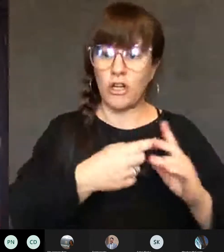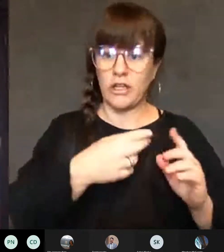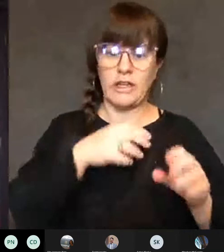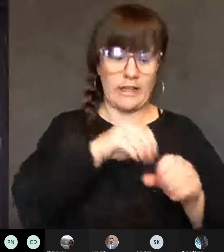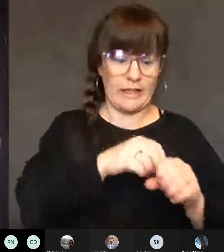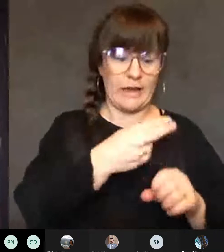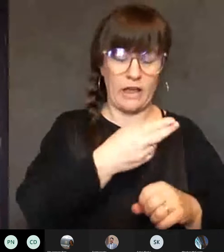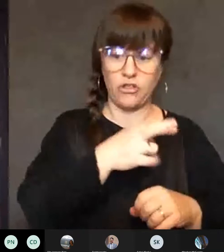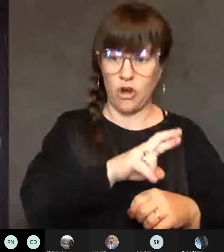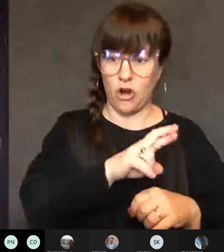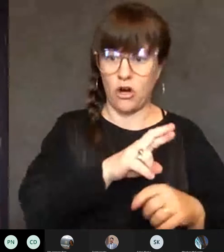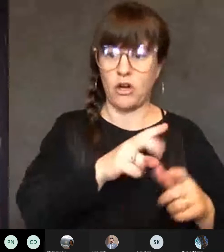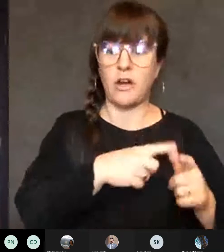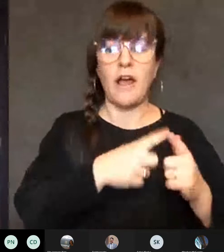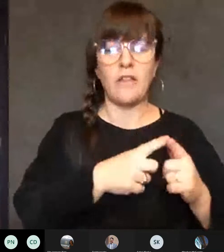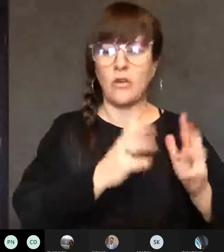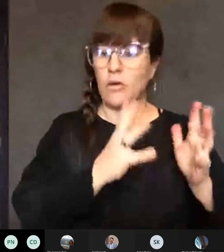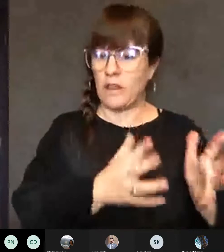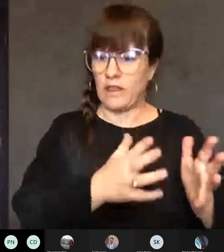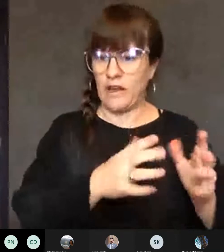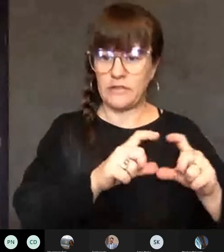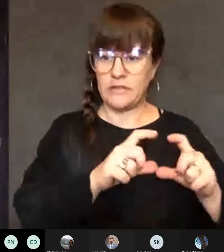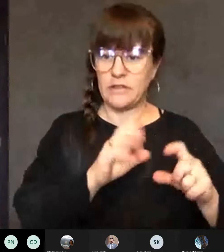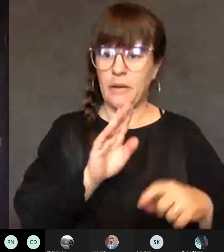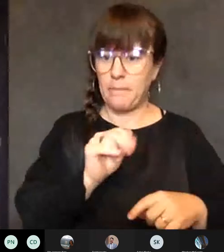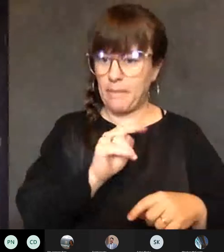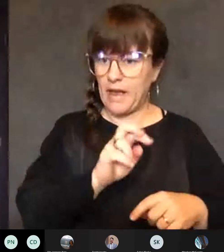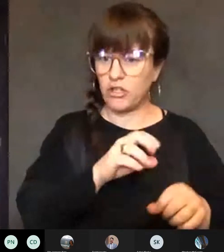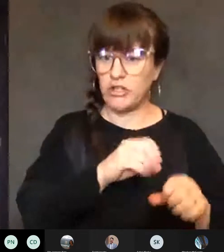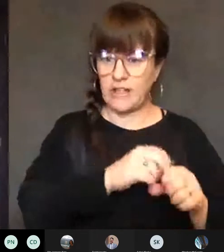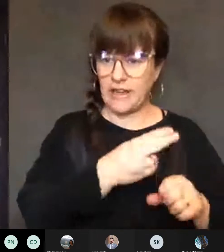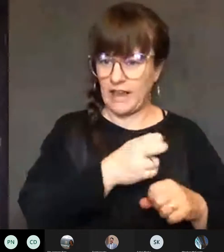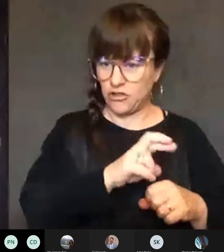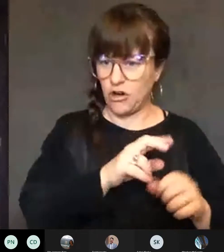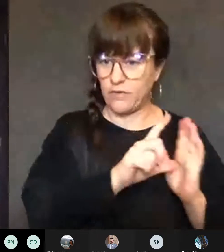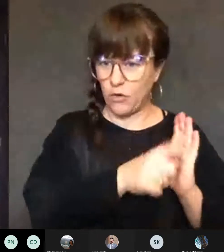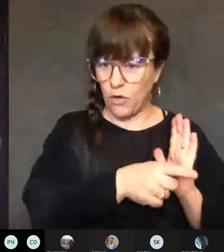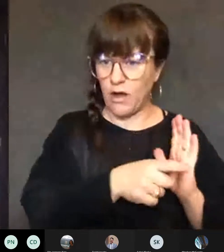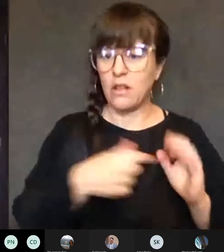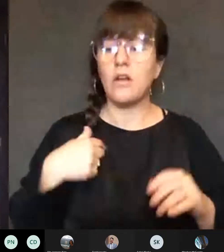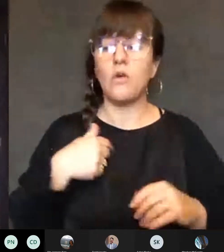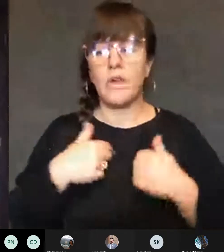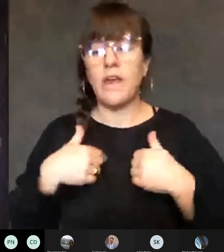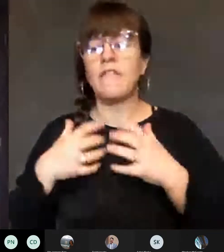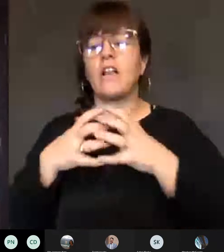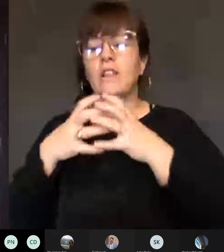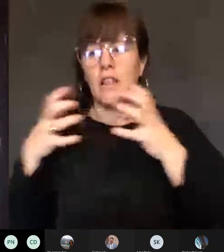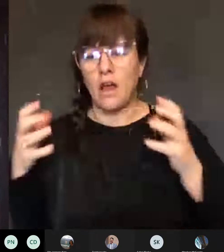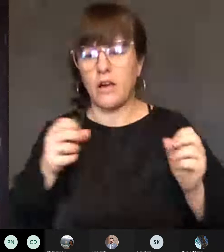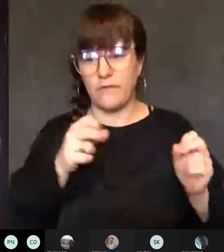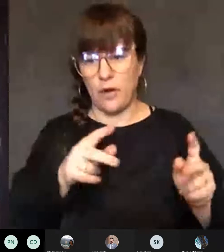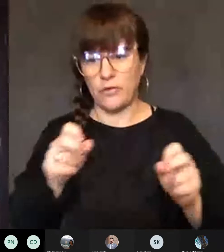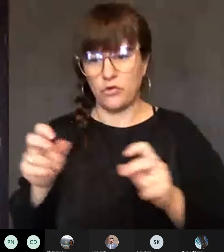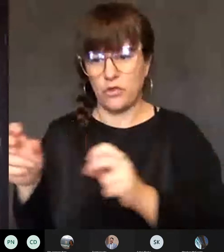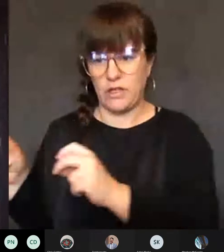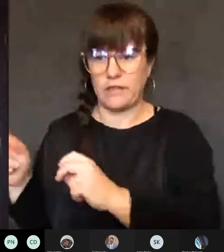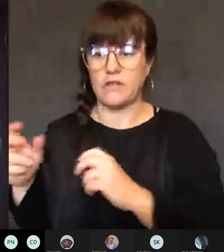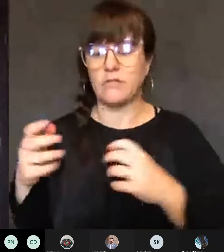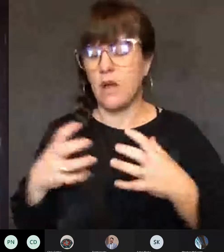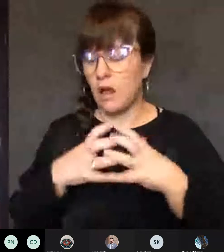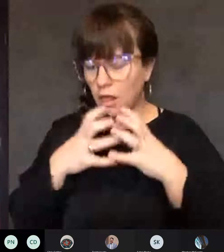of abandoned Banner in HR for a while in HR, we have a lot of opportunities there. And I